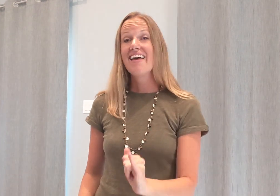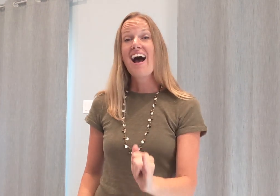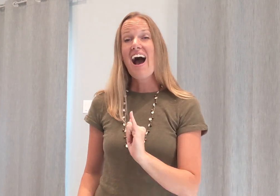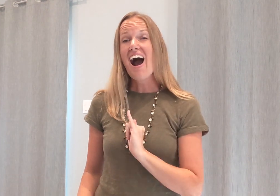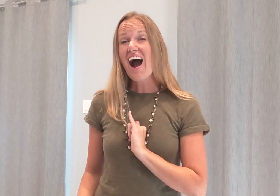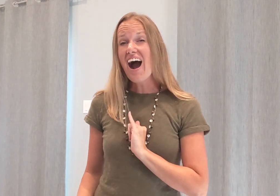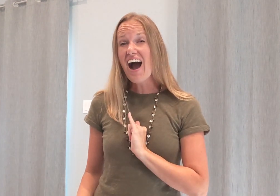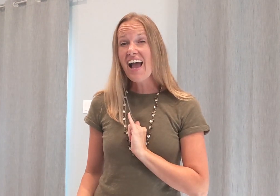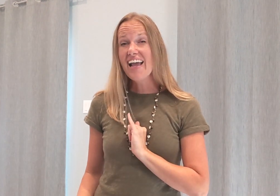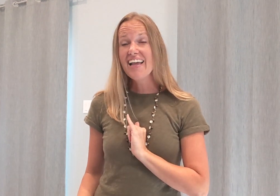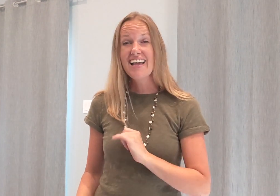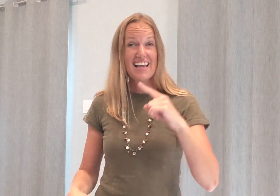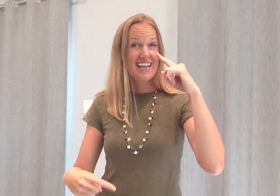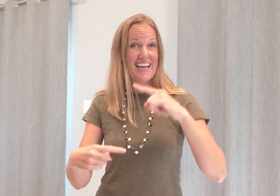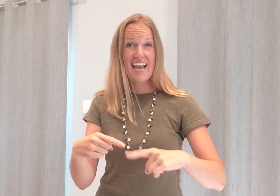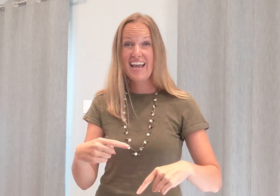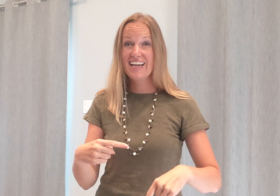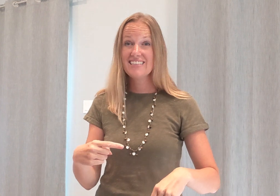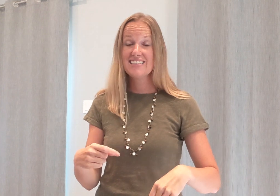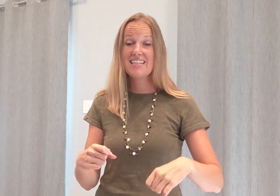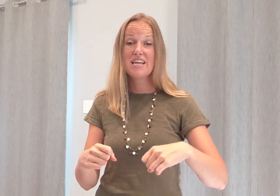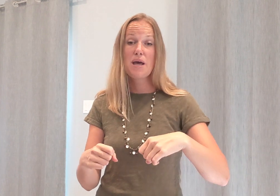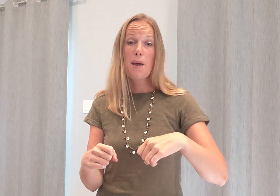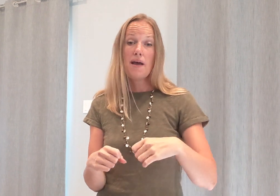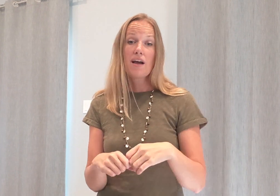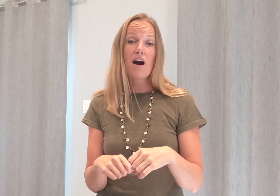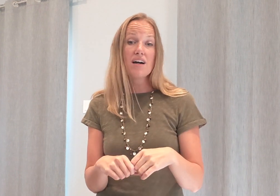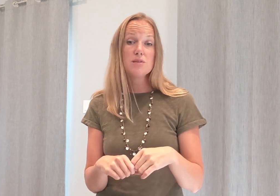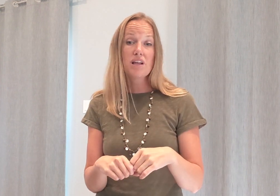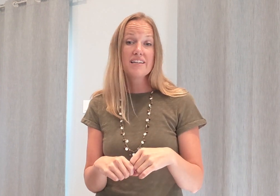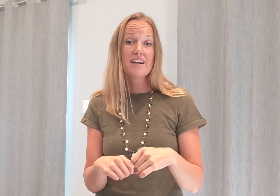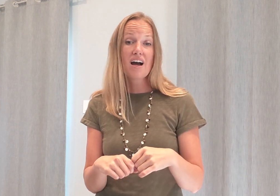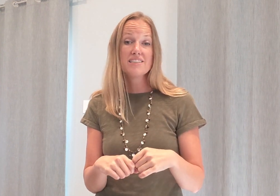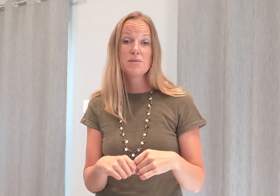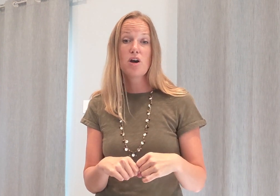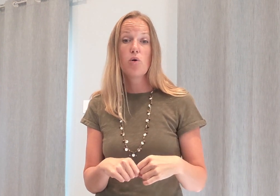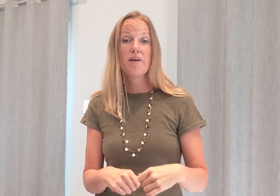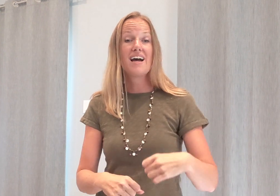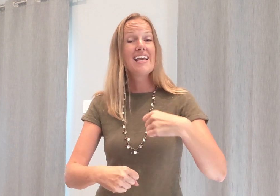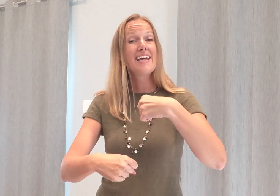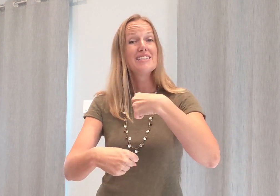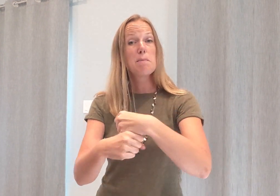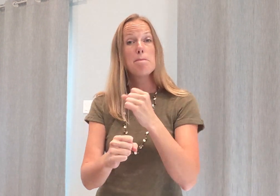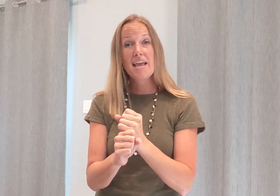then I can't, and then cause blinded eyes to be open. I can't